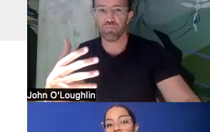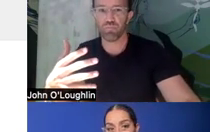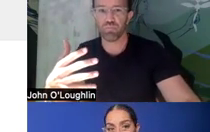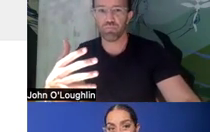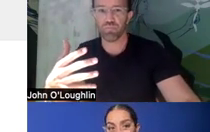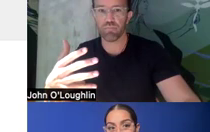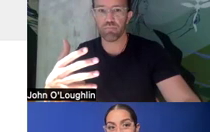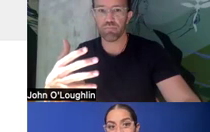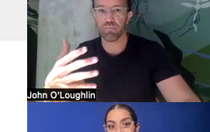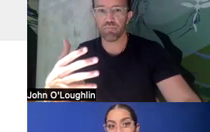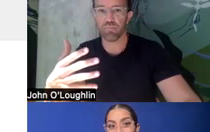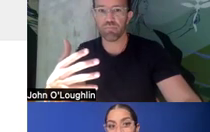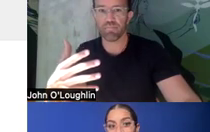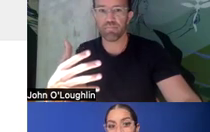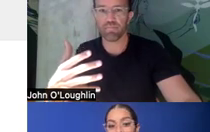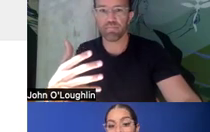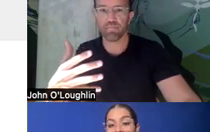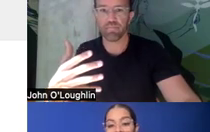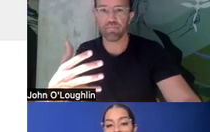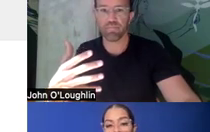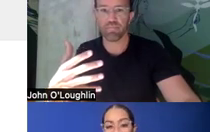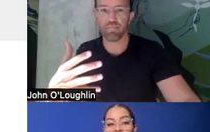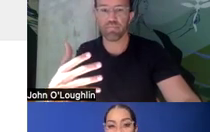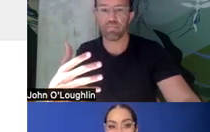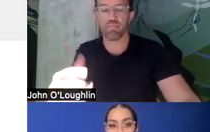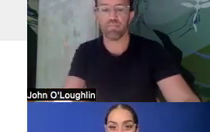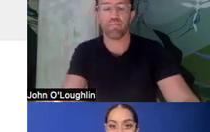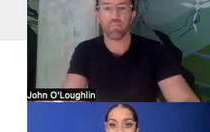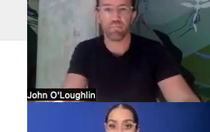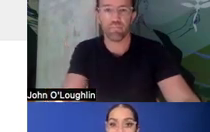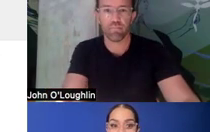be a 5th, as you can see down here that I'm highlighting now.